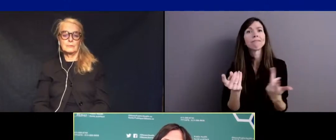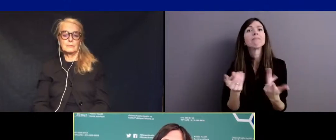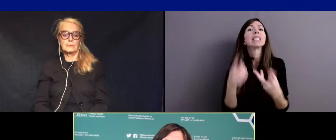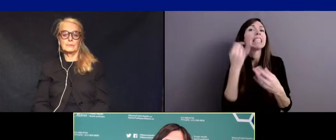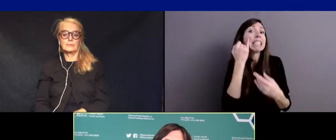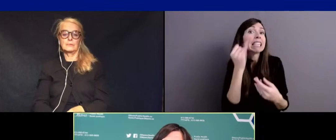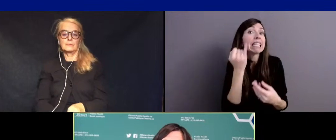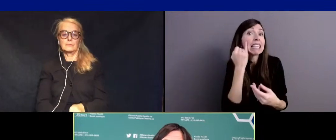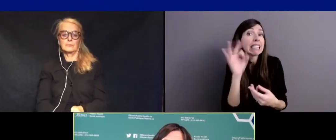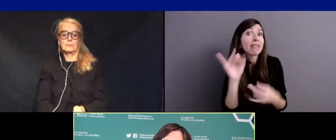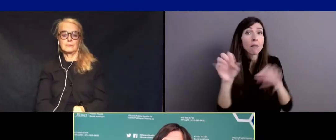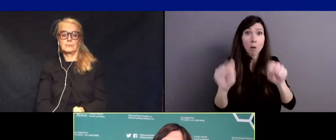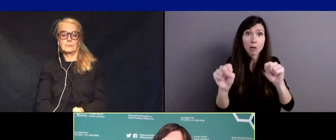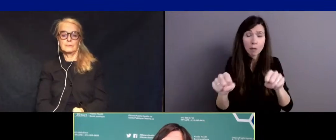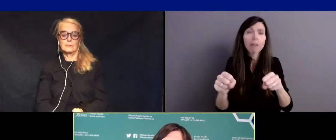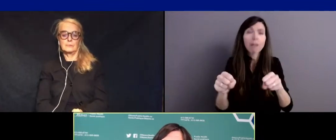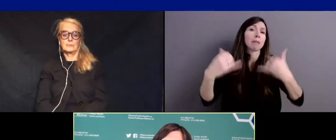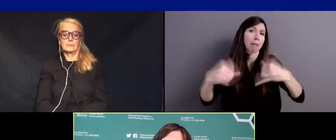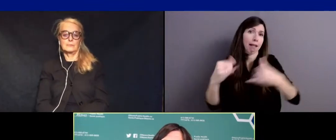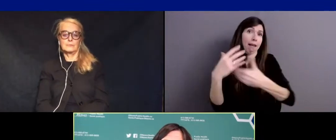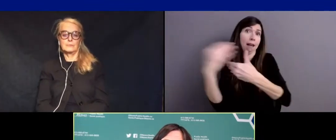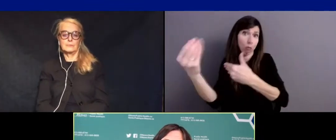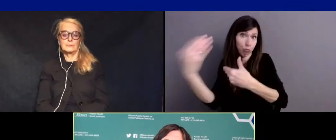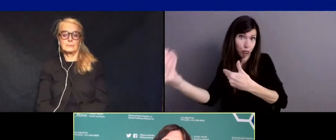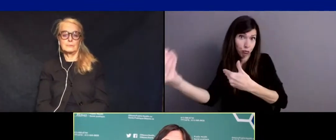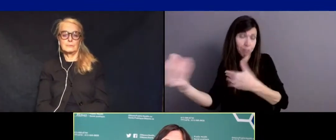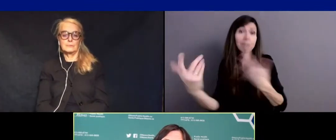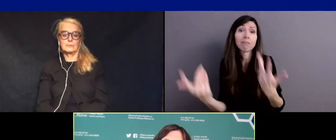hands before and after play.